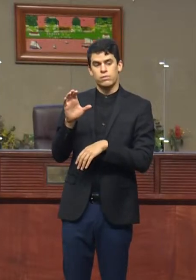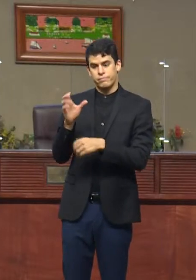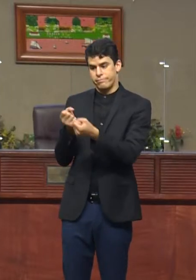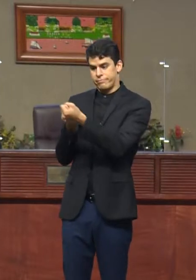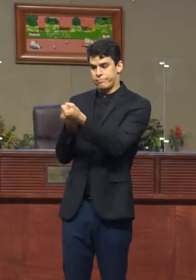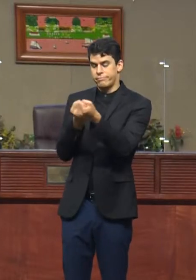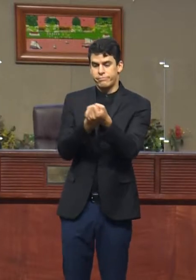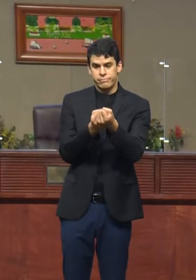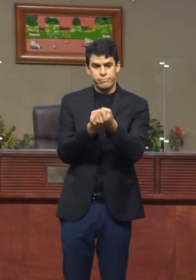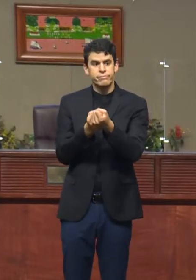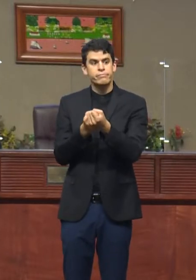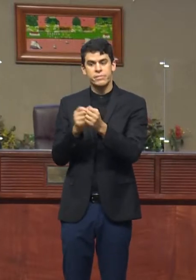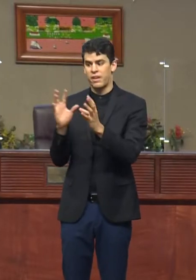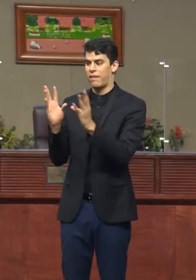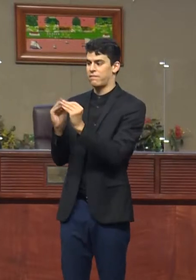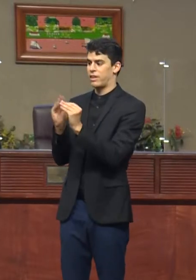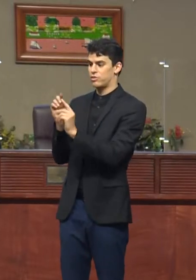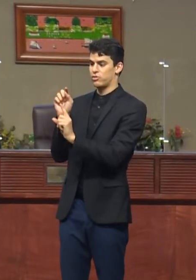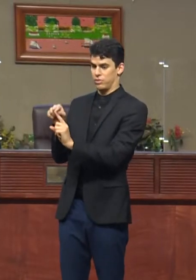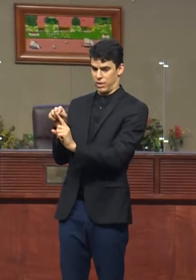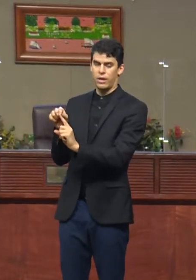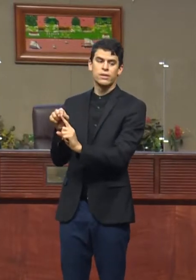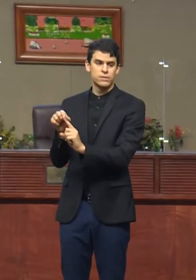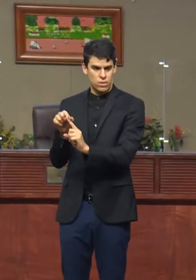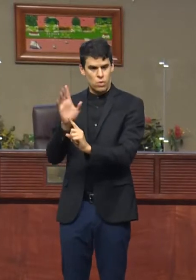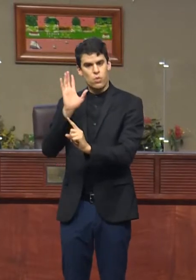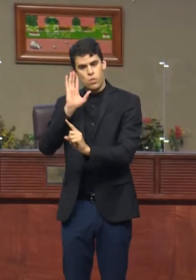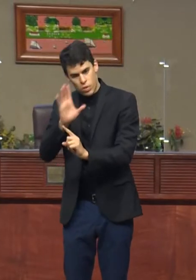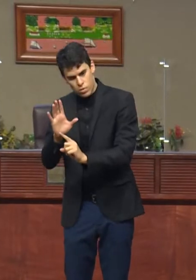center is the site where we're going to do that.